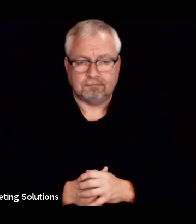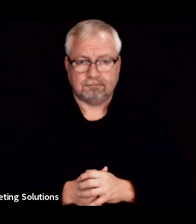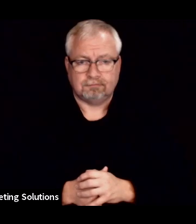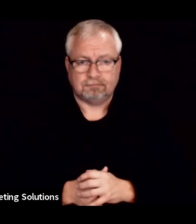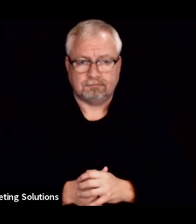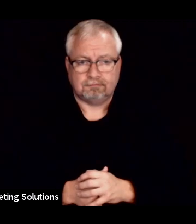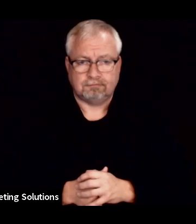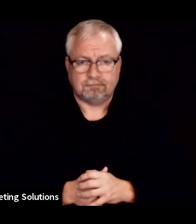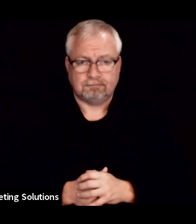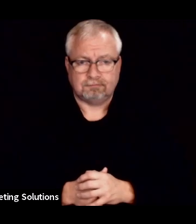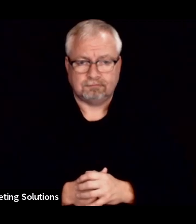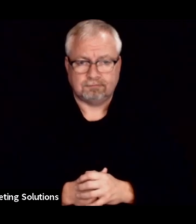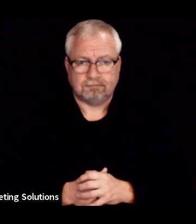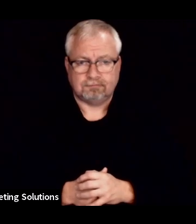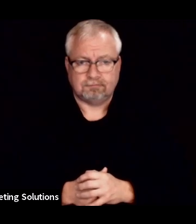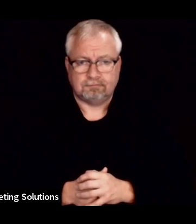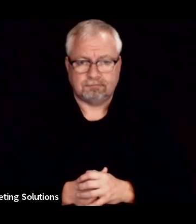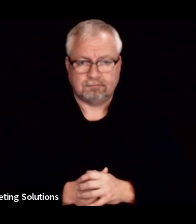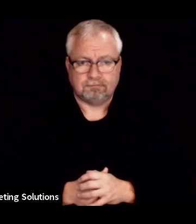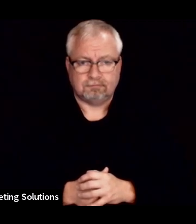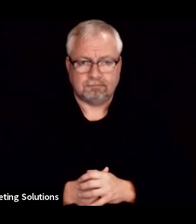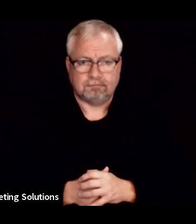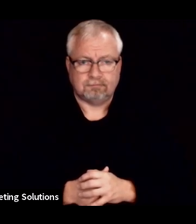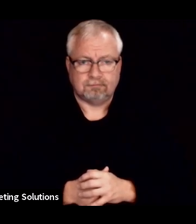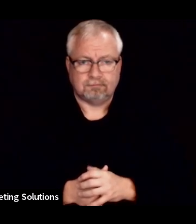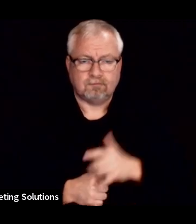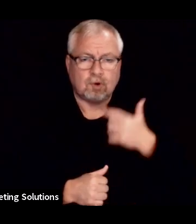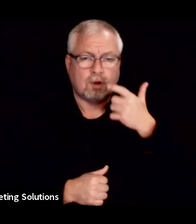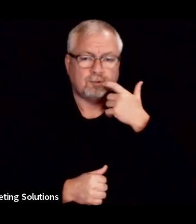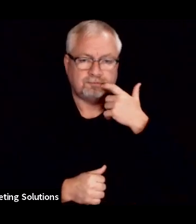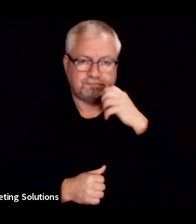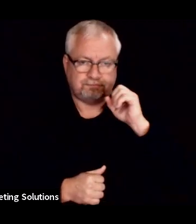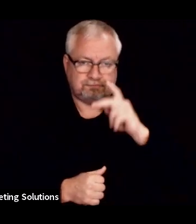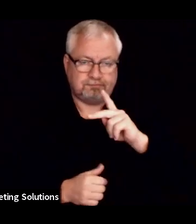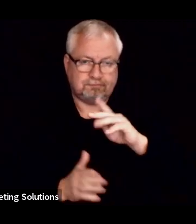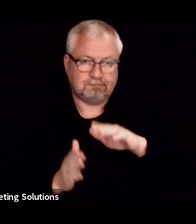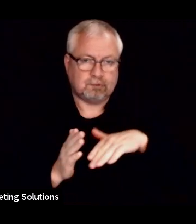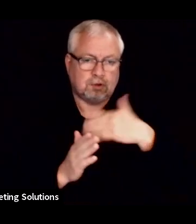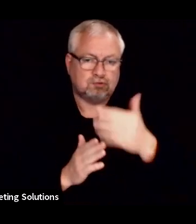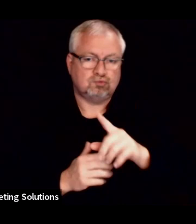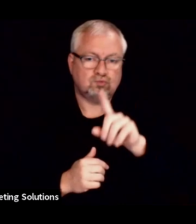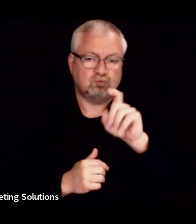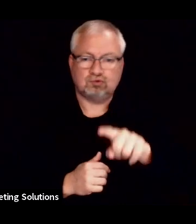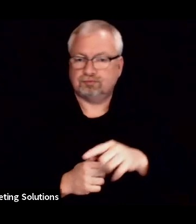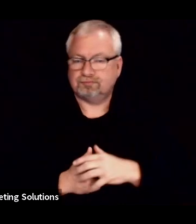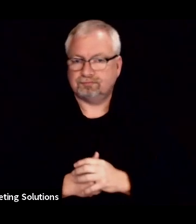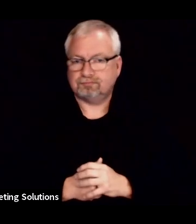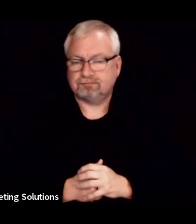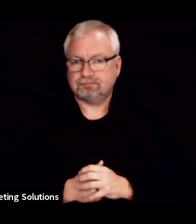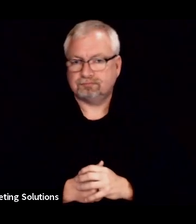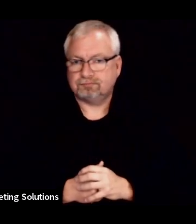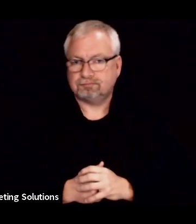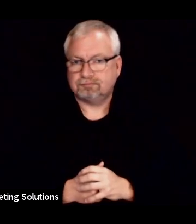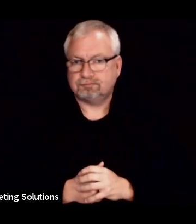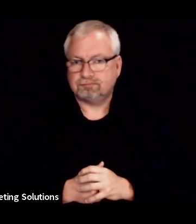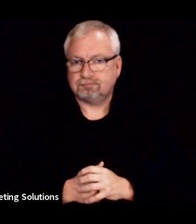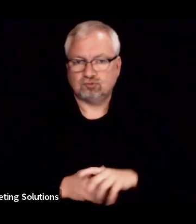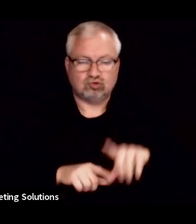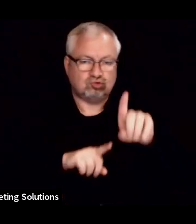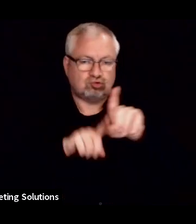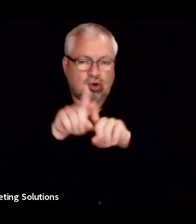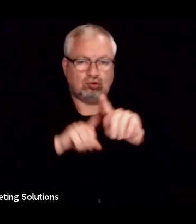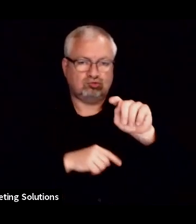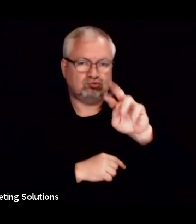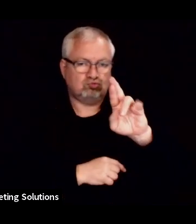Okay, so for the next one, we do have Jill Burkham from Star Tribune. You're now live.